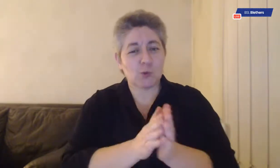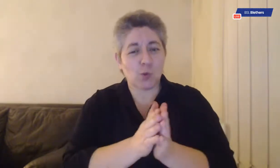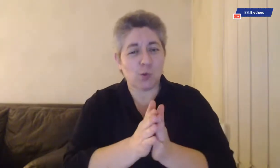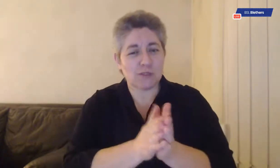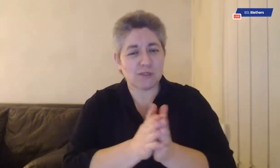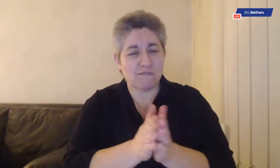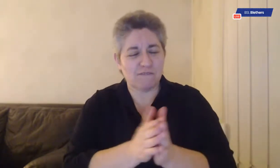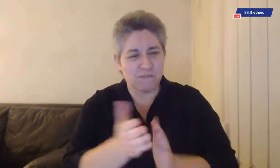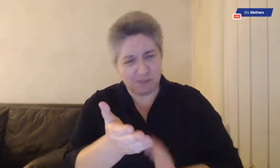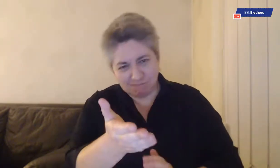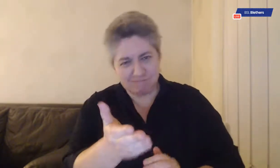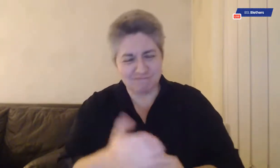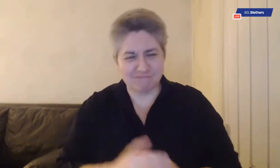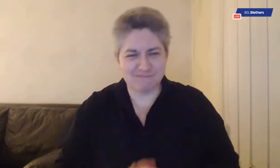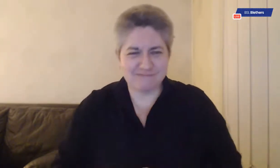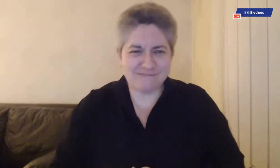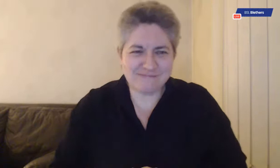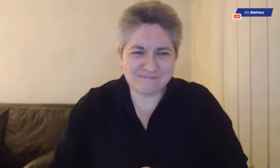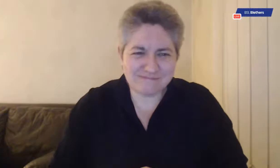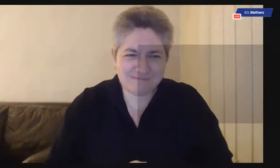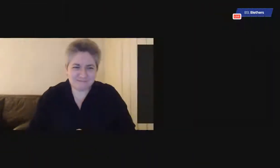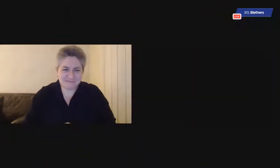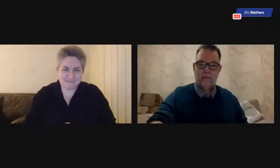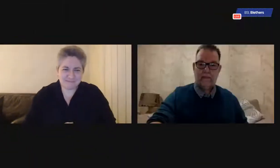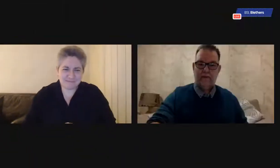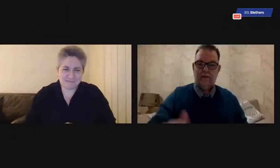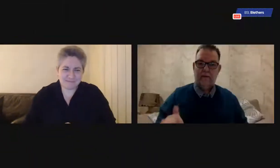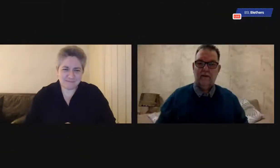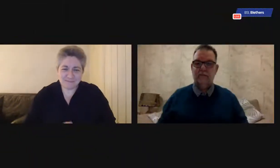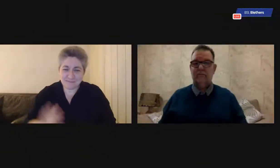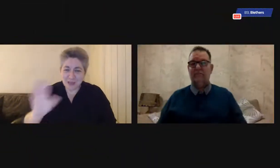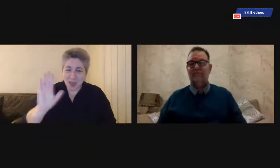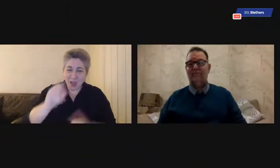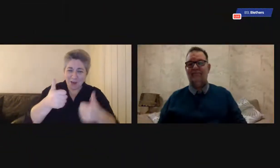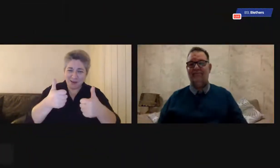person I would like to introduce to you is Joe.